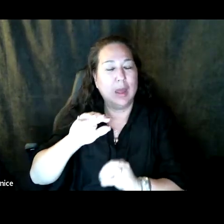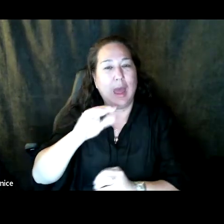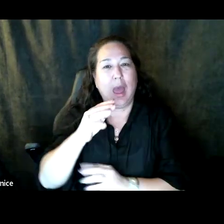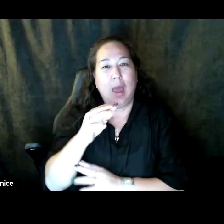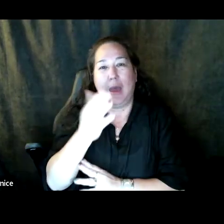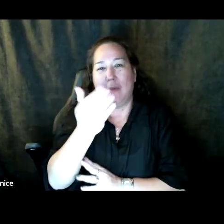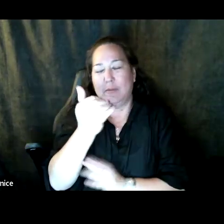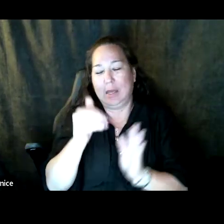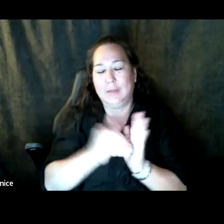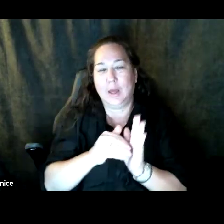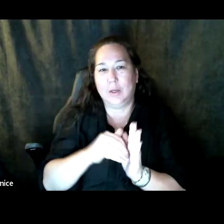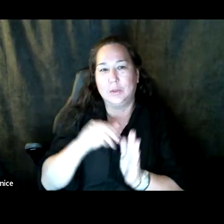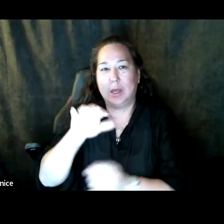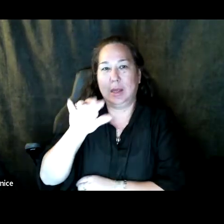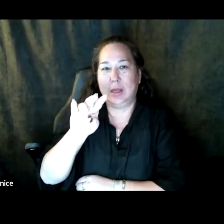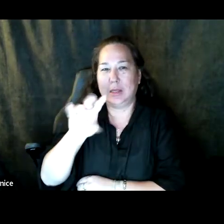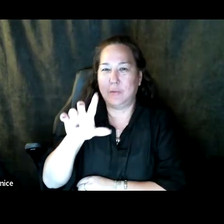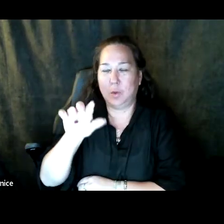50,173, which includes